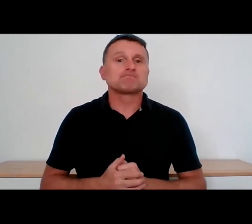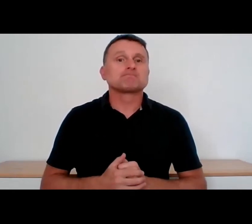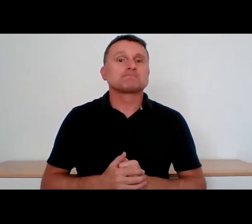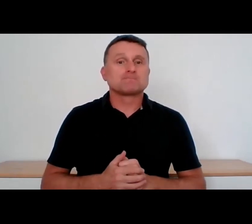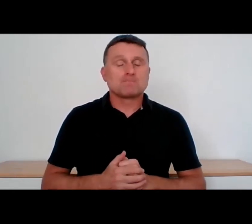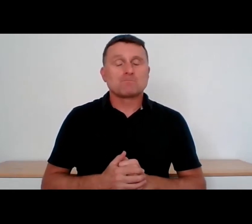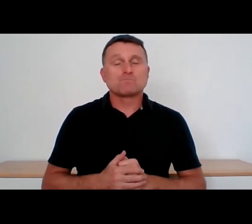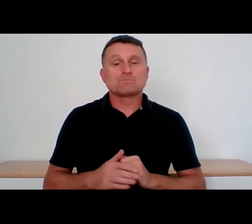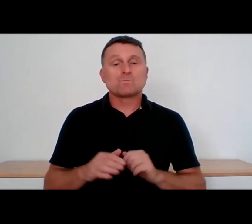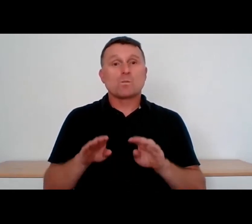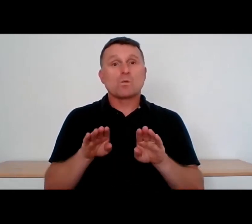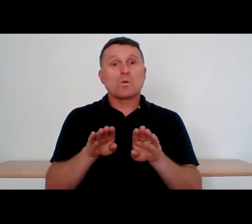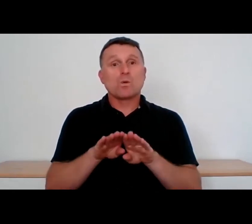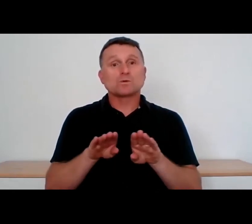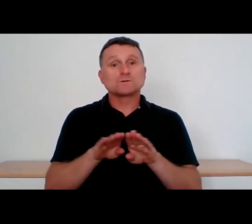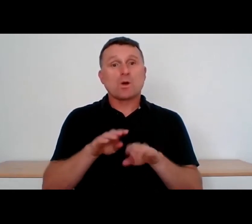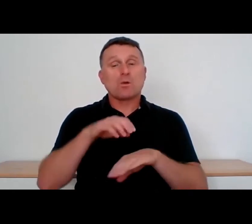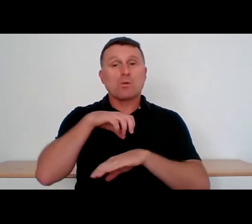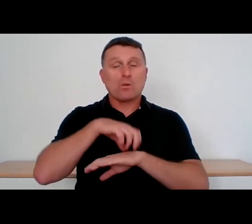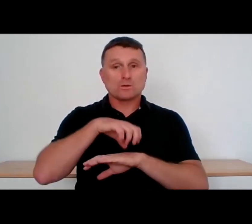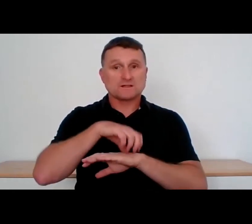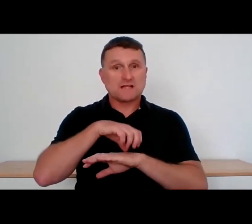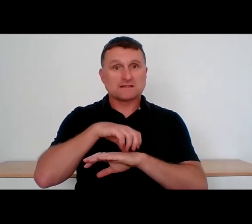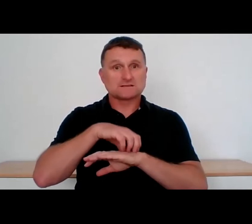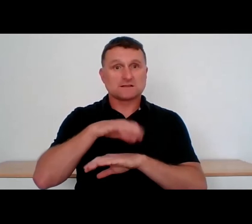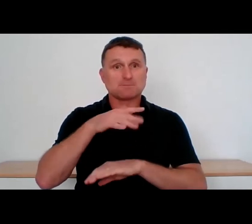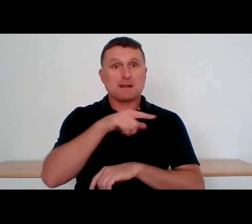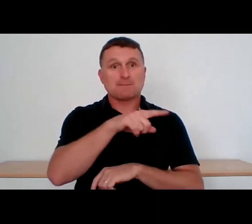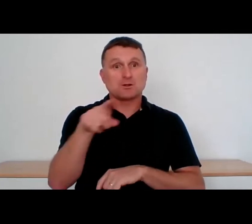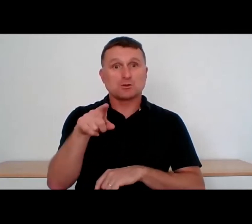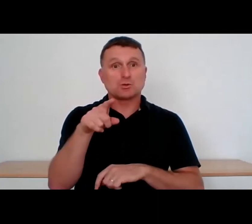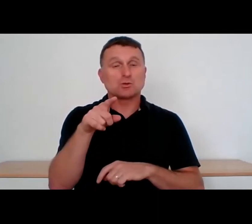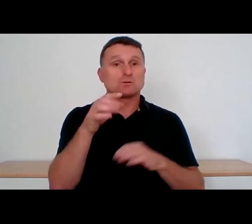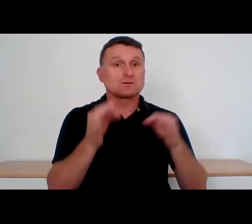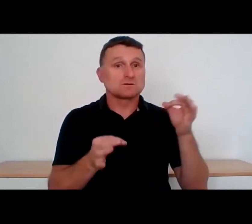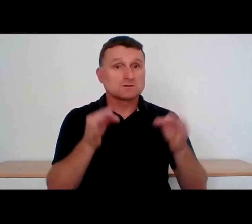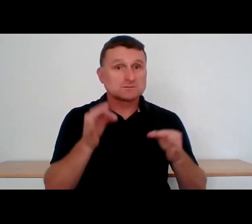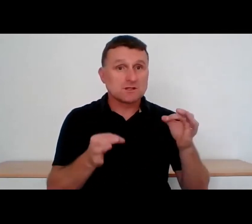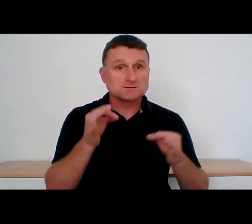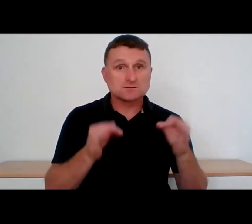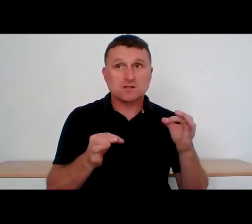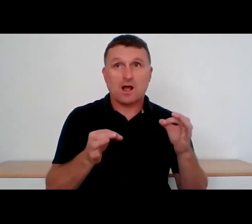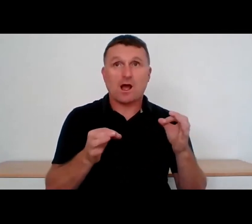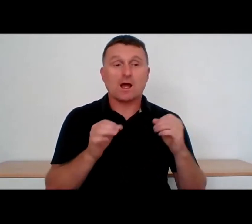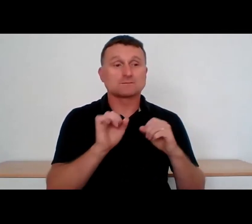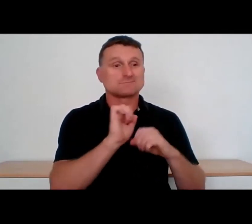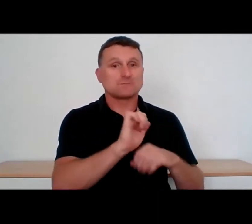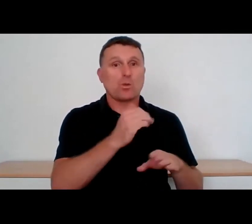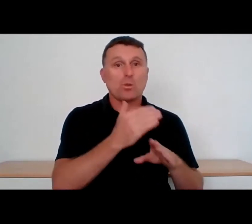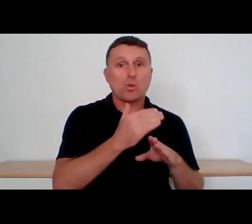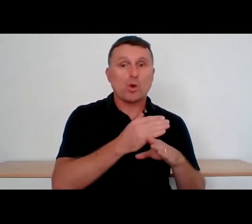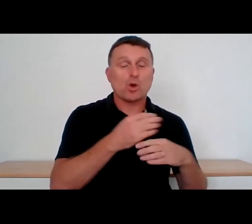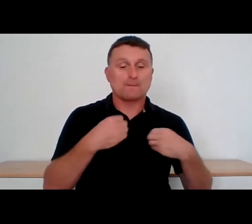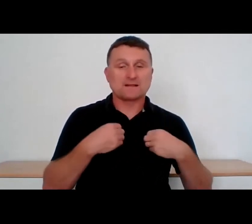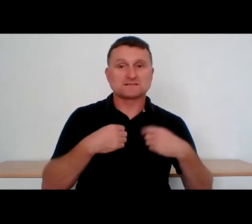Alternatively, your organisation might already have decided to align its business with international and national human